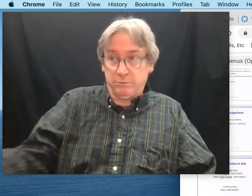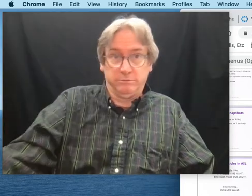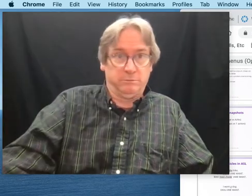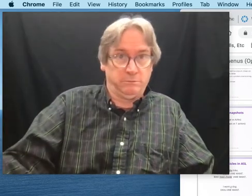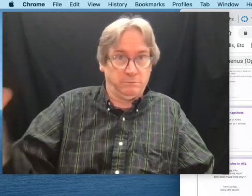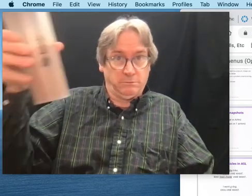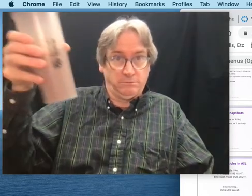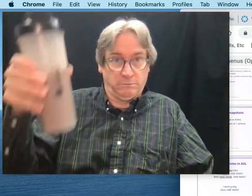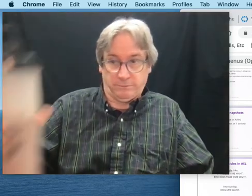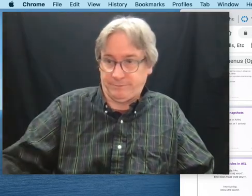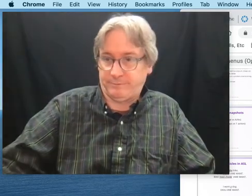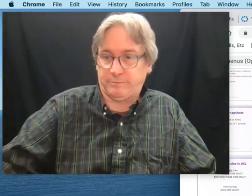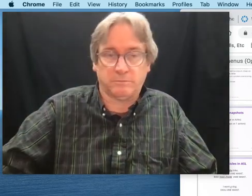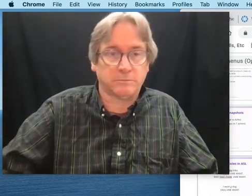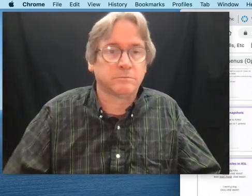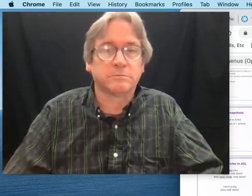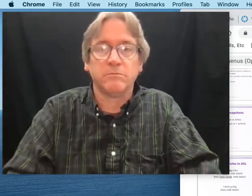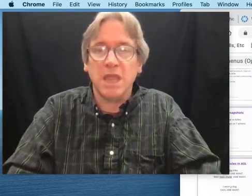there.